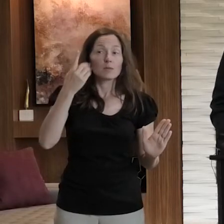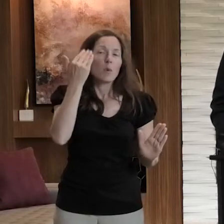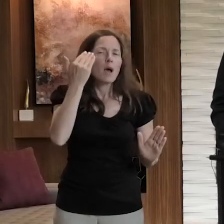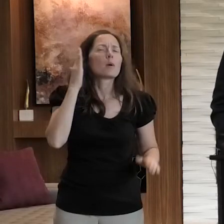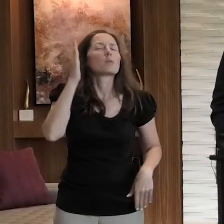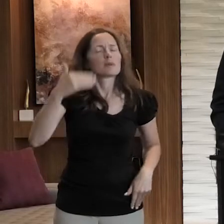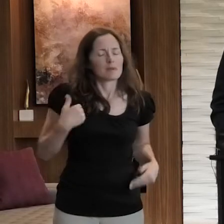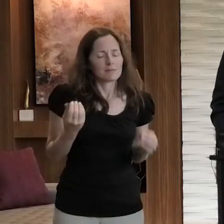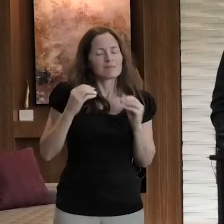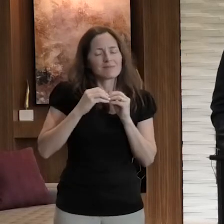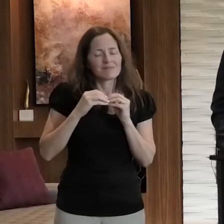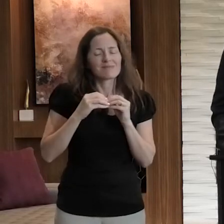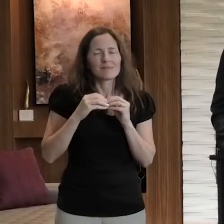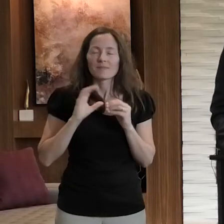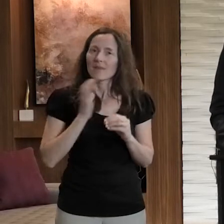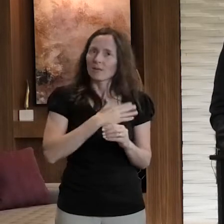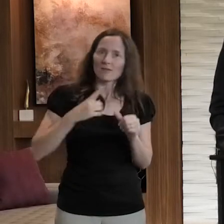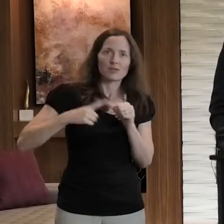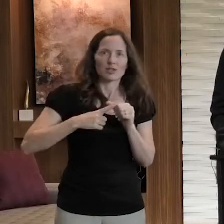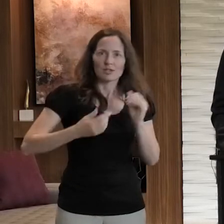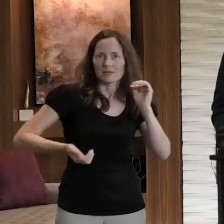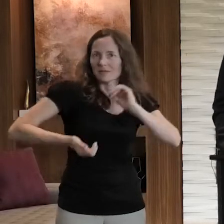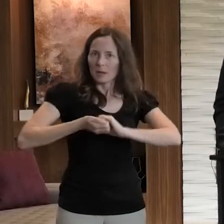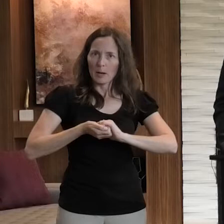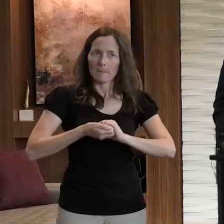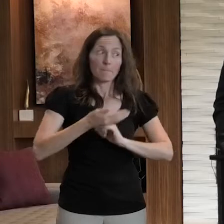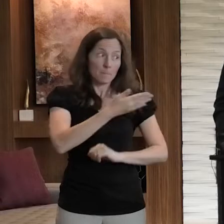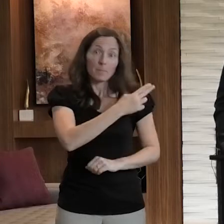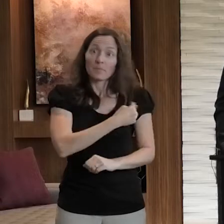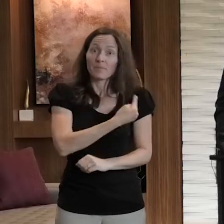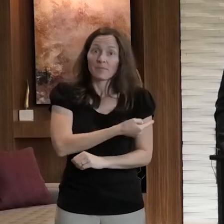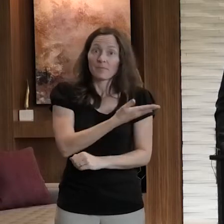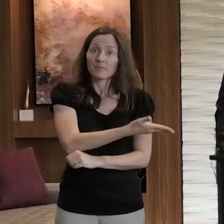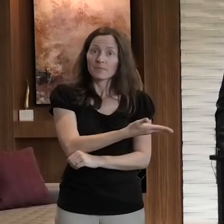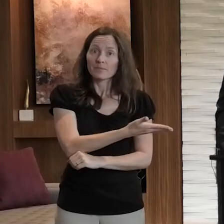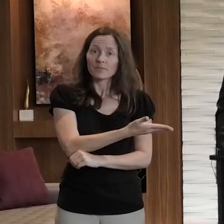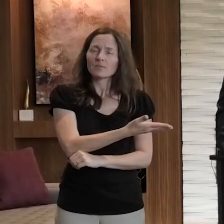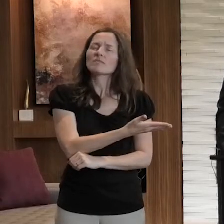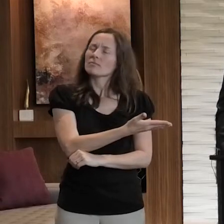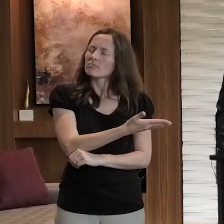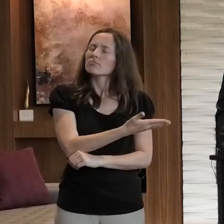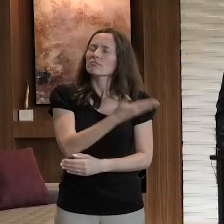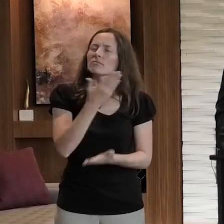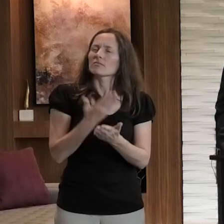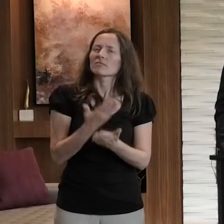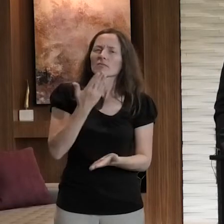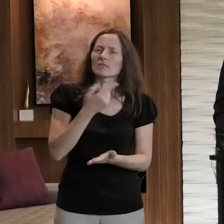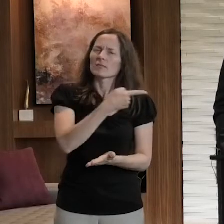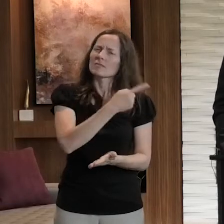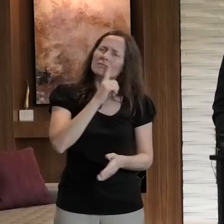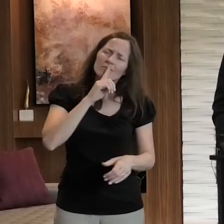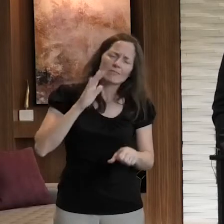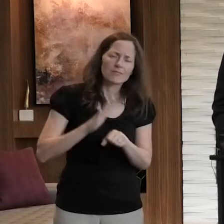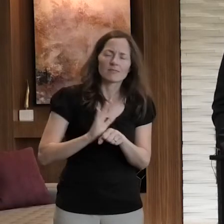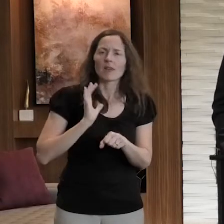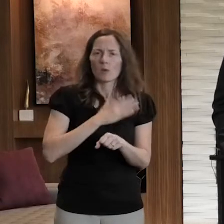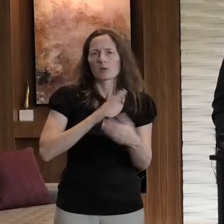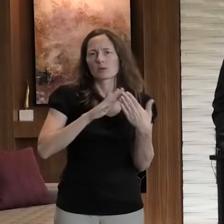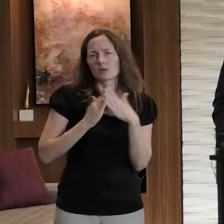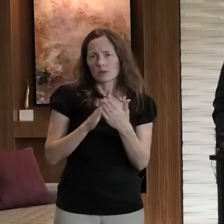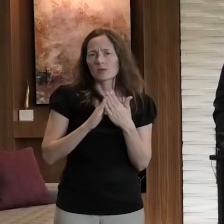many others, our first partner speaks to their dedication and commitment to our community, to